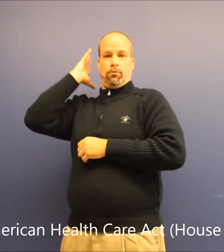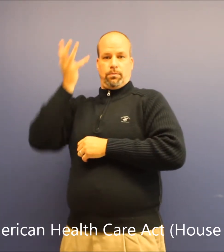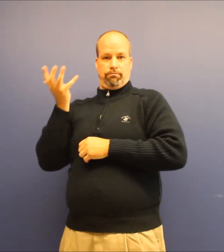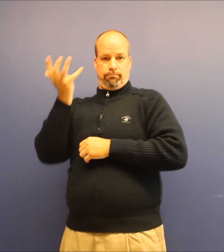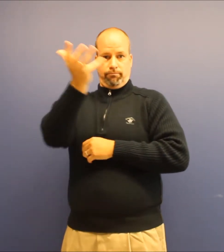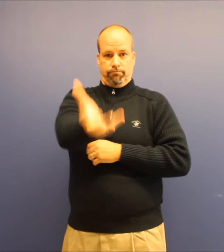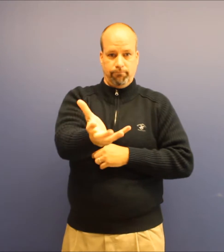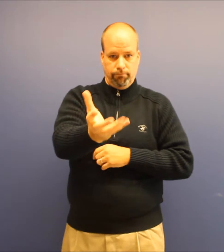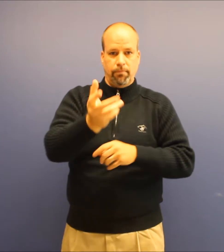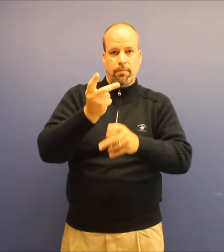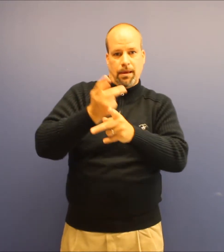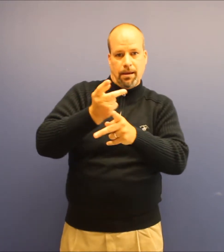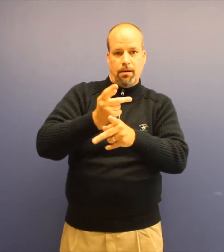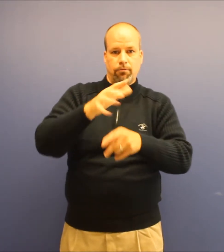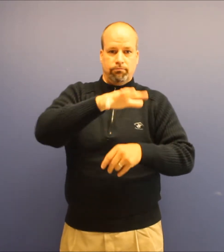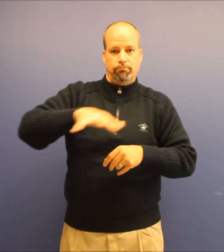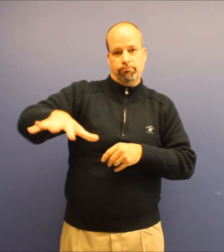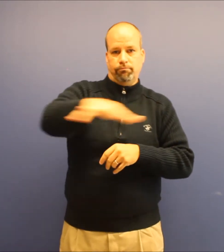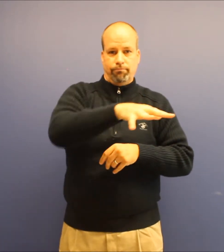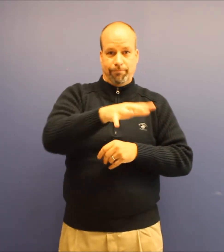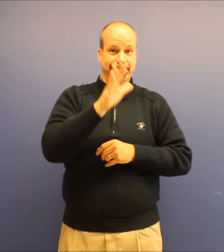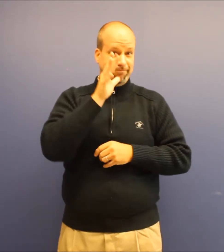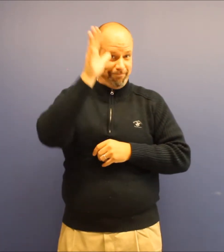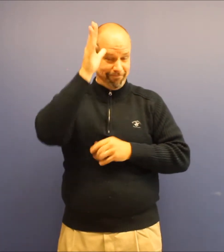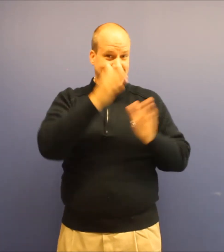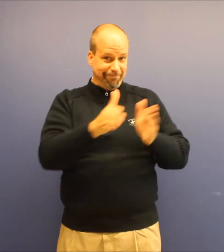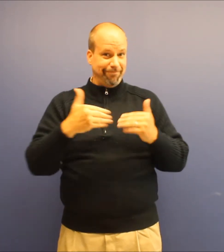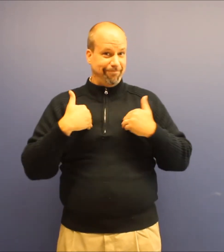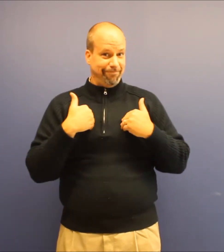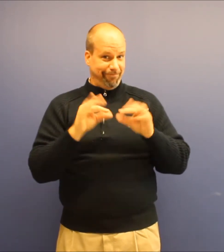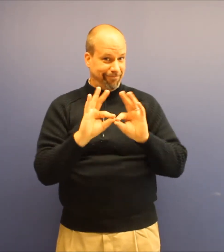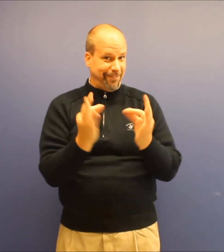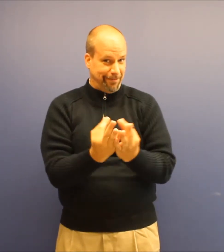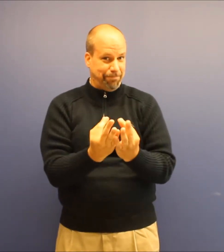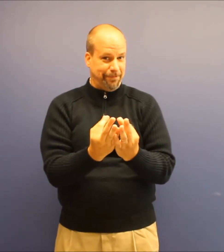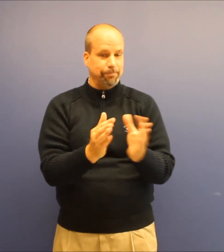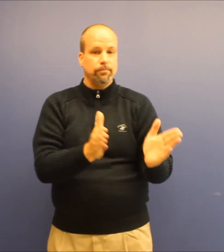reimbursements for health care provided by Planned Parenthood.